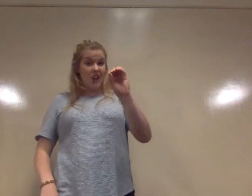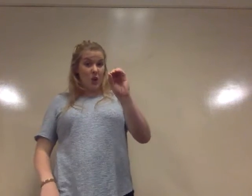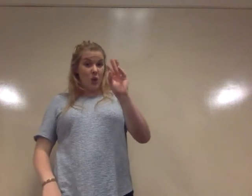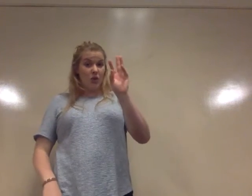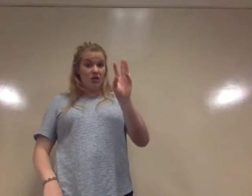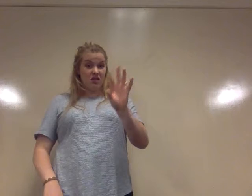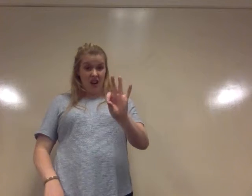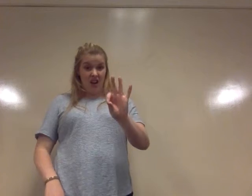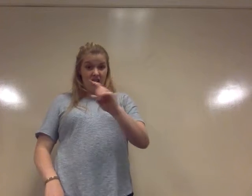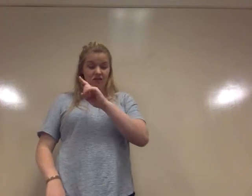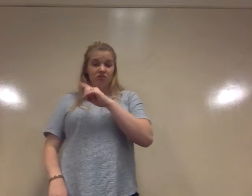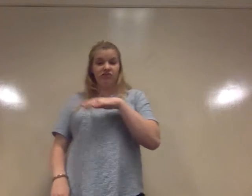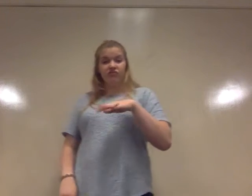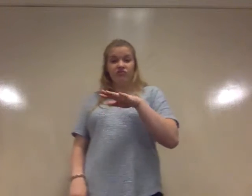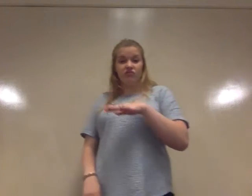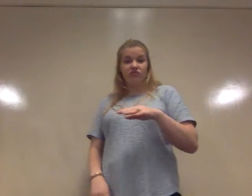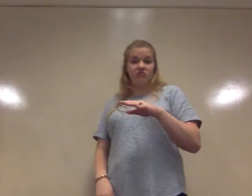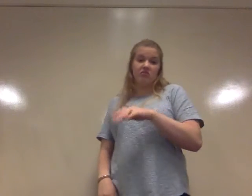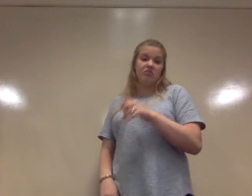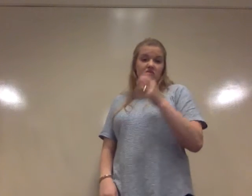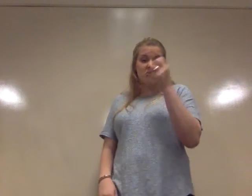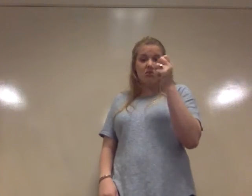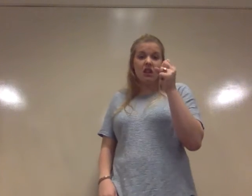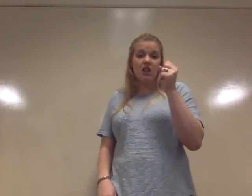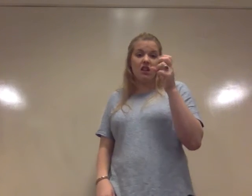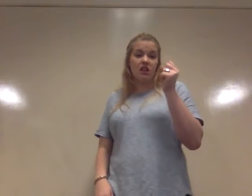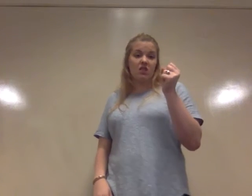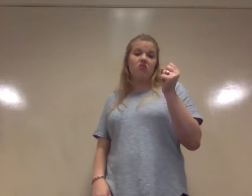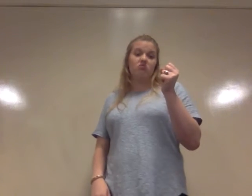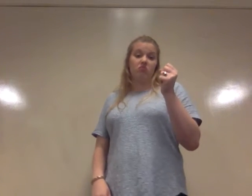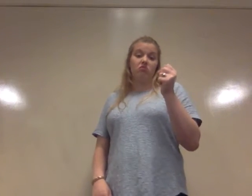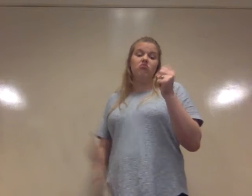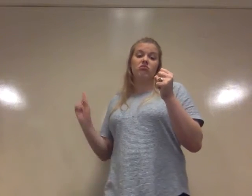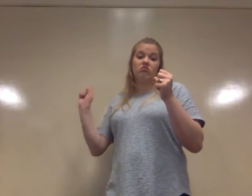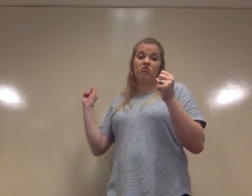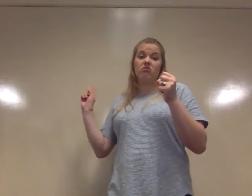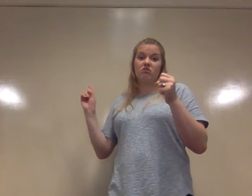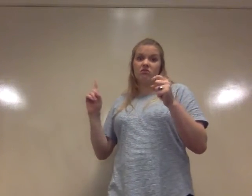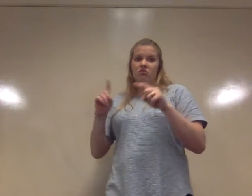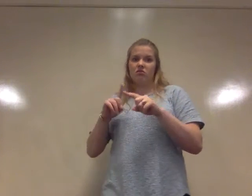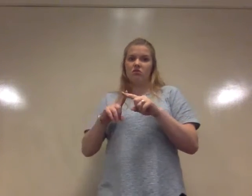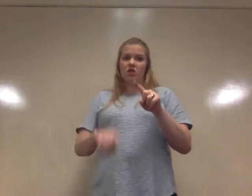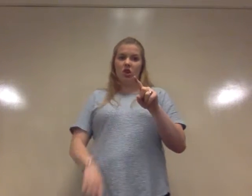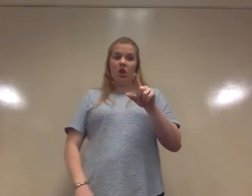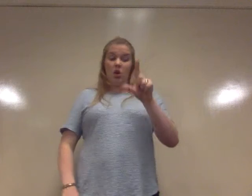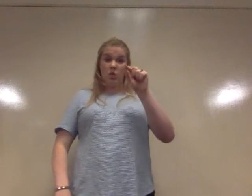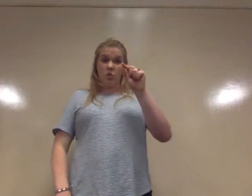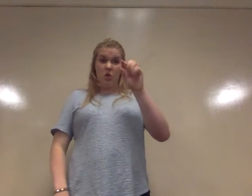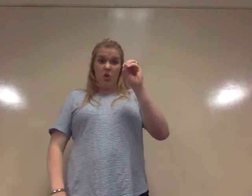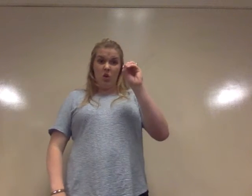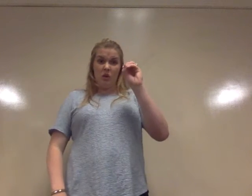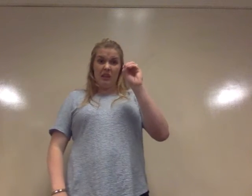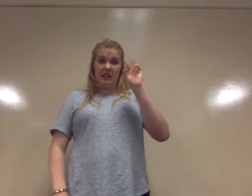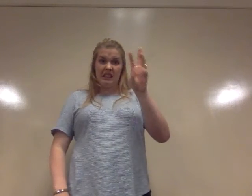around 294 pounds of dairy products apiece. But by 2006, our yearly intake of dairy had more than